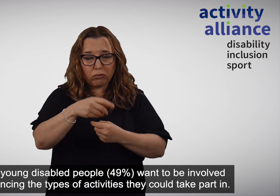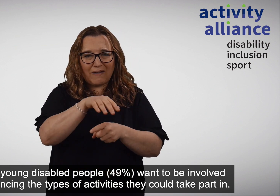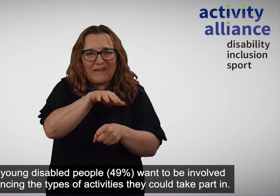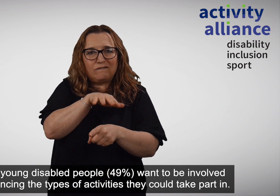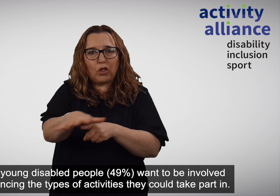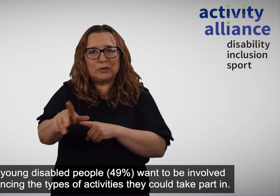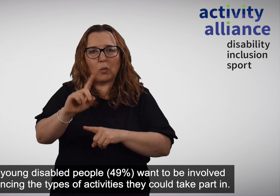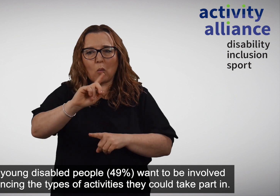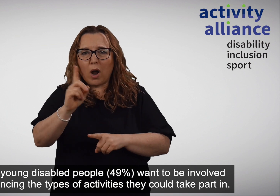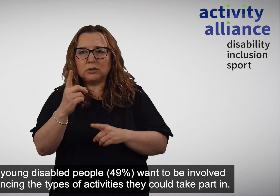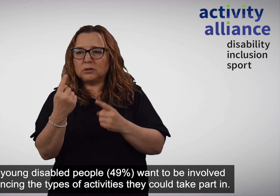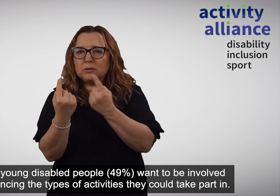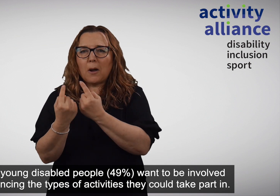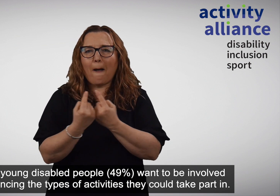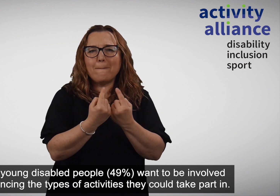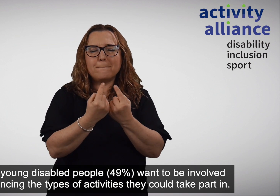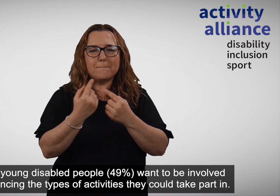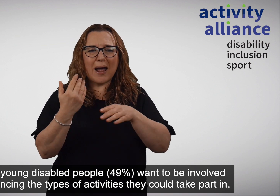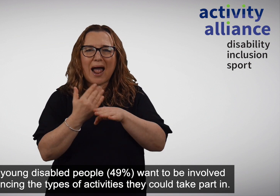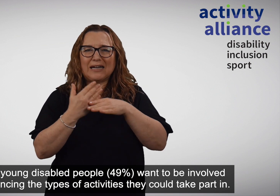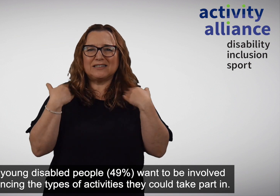types of activities they could take part in.